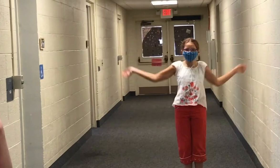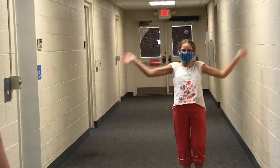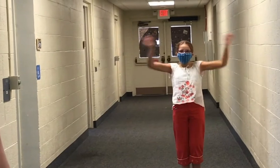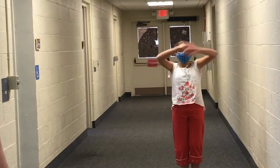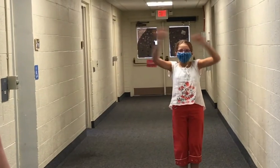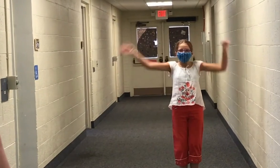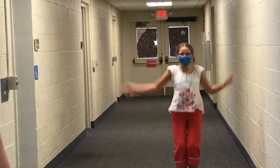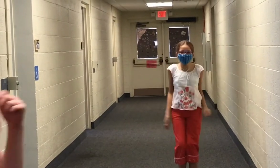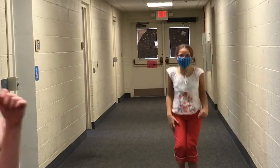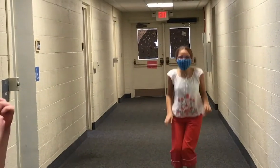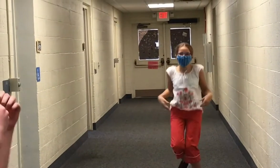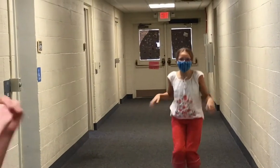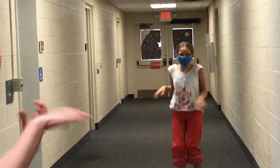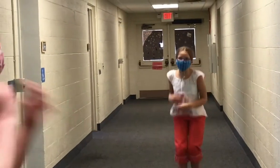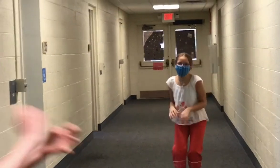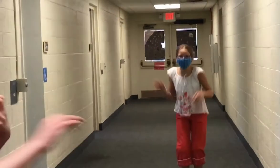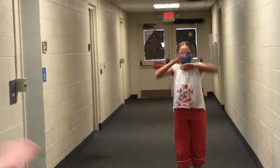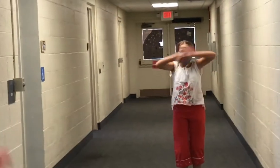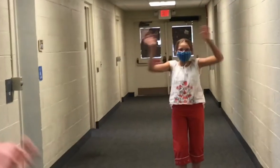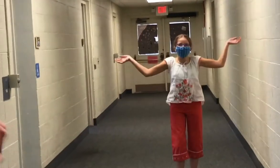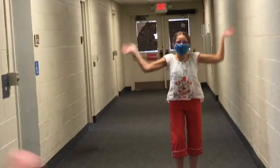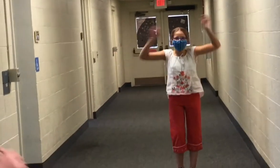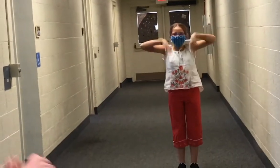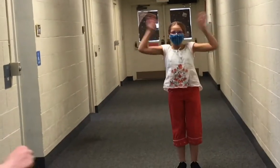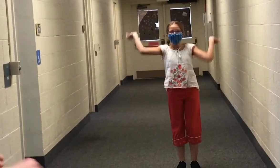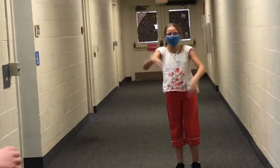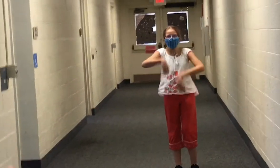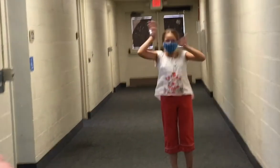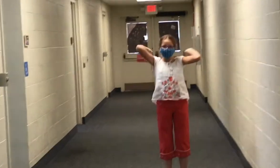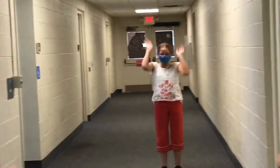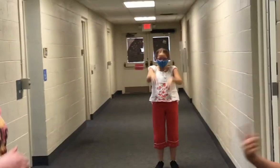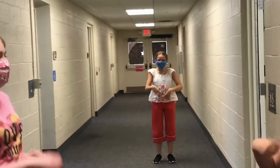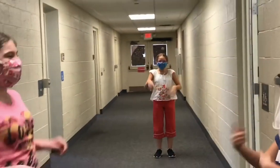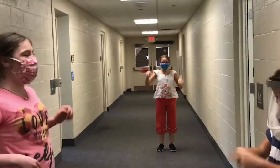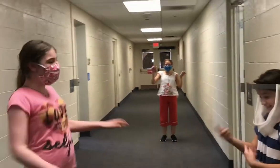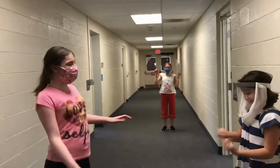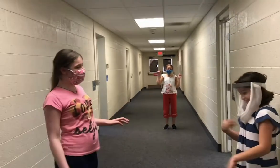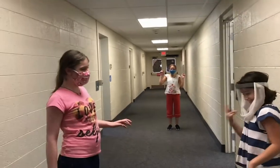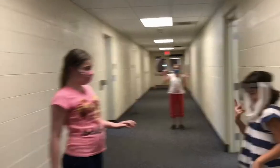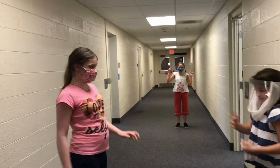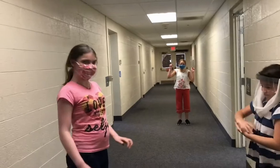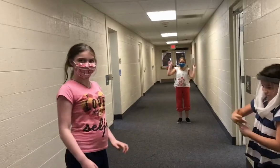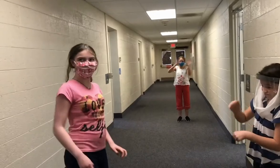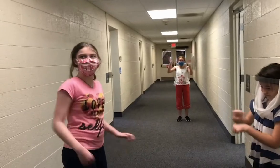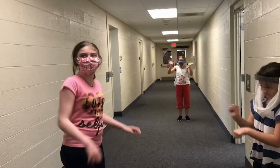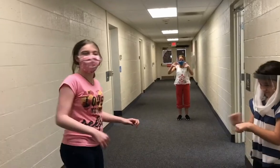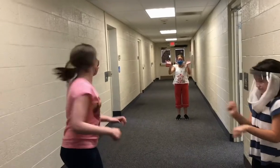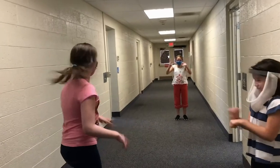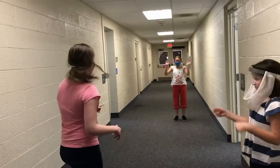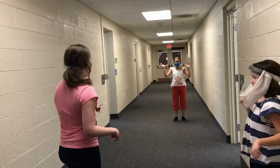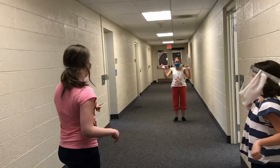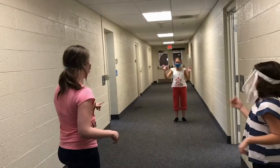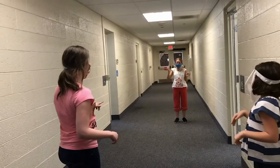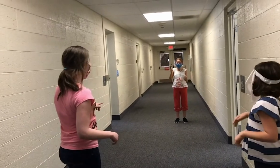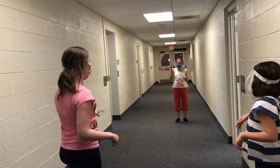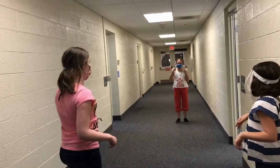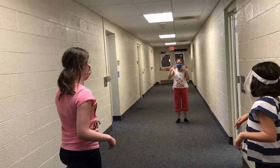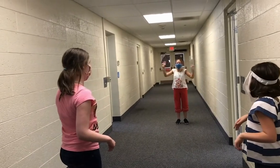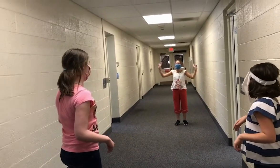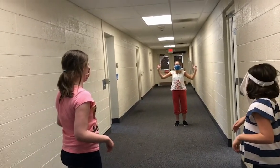wave around our hands to get attention or we might stomp our feet. The Zooms had to show two other students in the hallway chatting. Oh, finally you pay attention